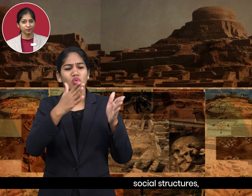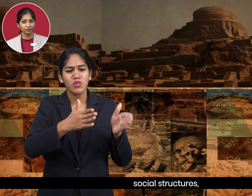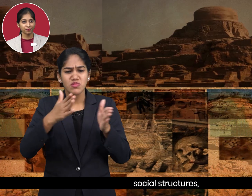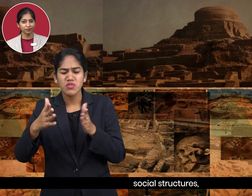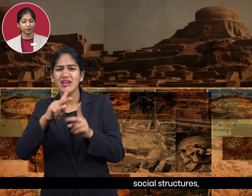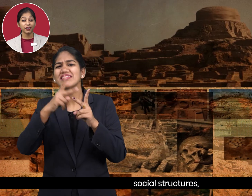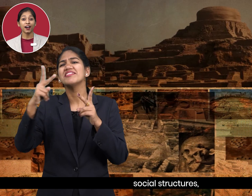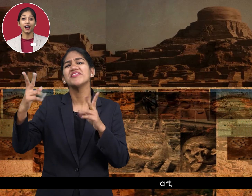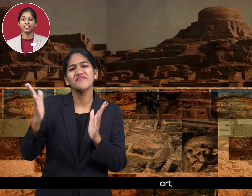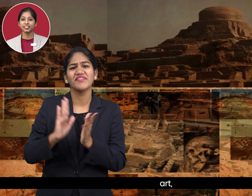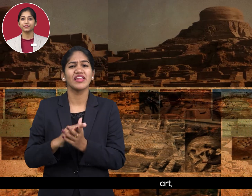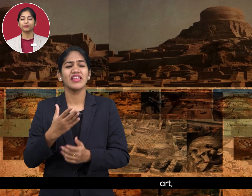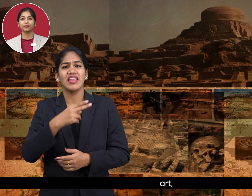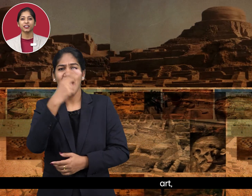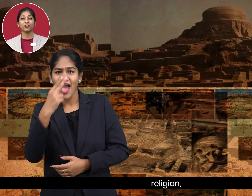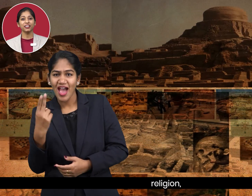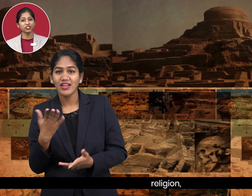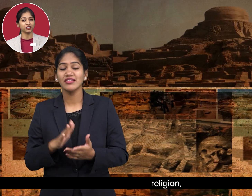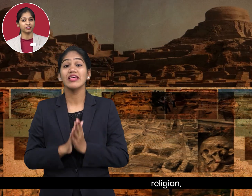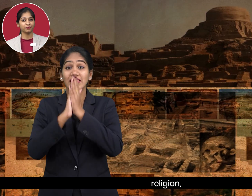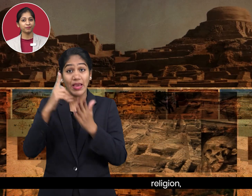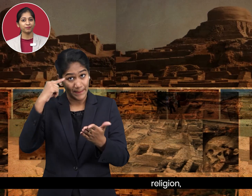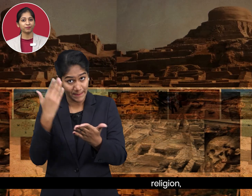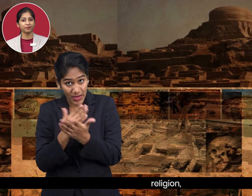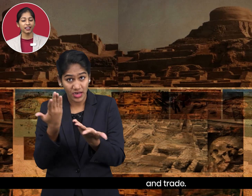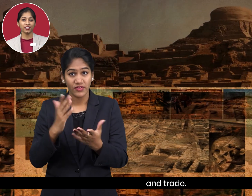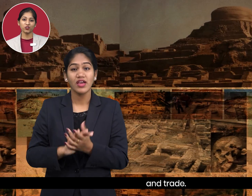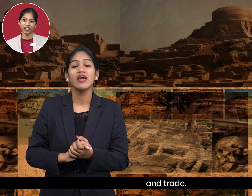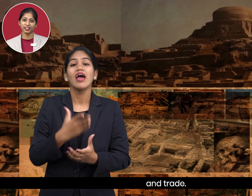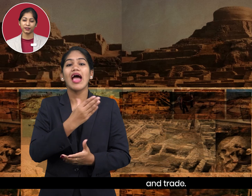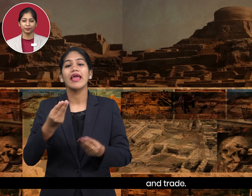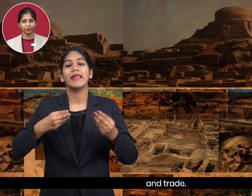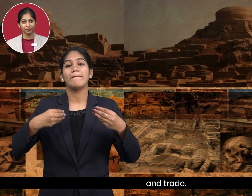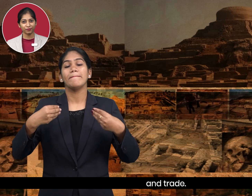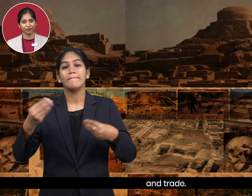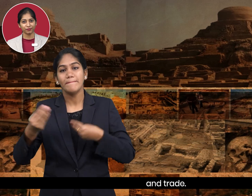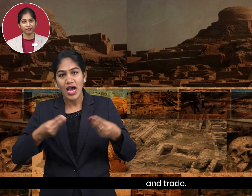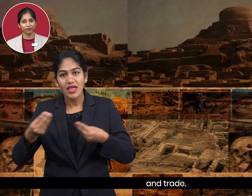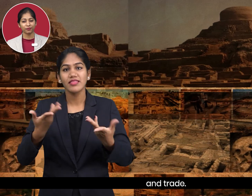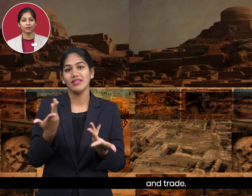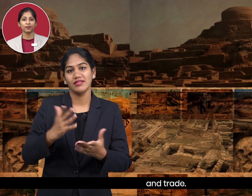structures, art, religion, and trade.